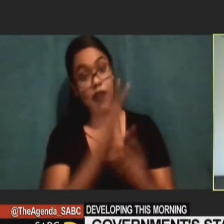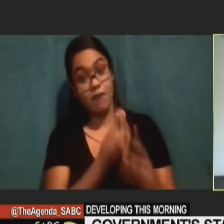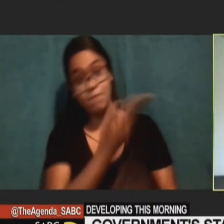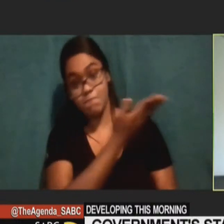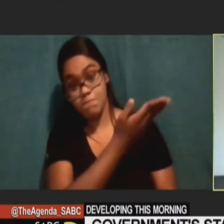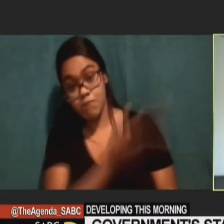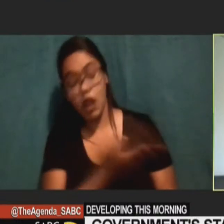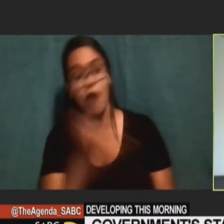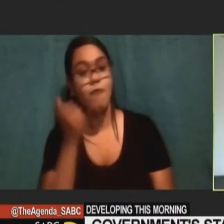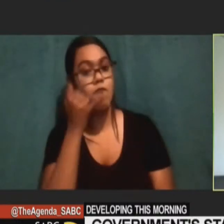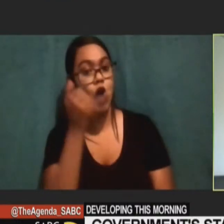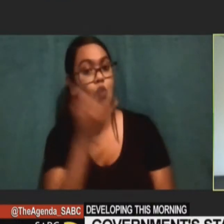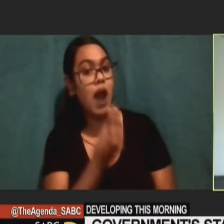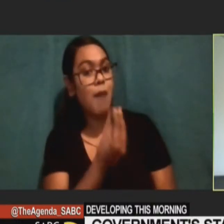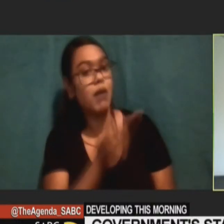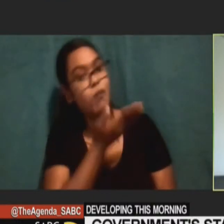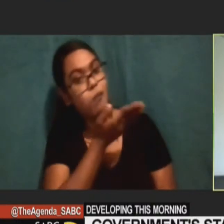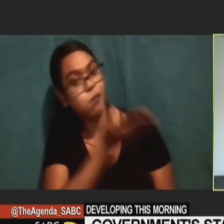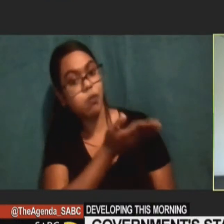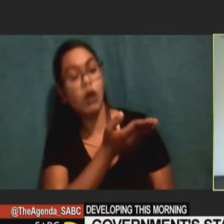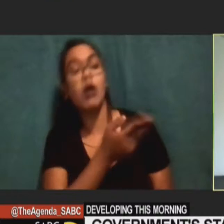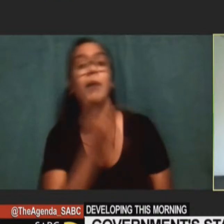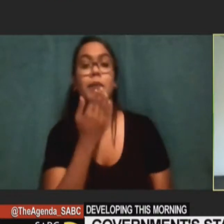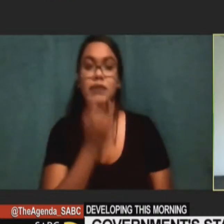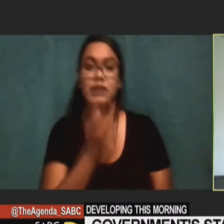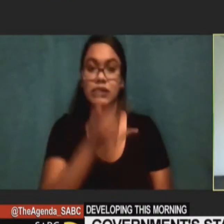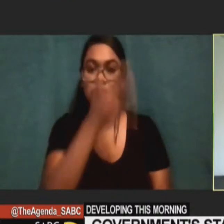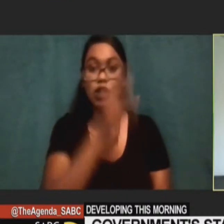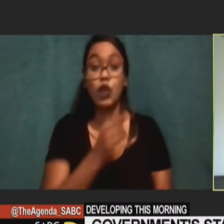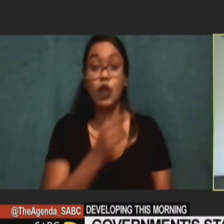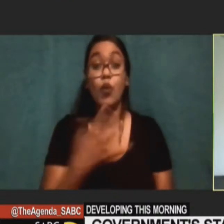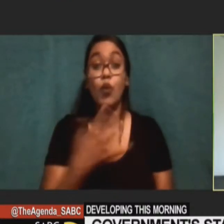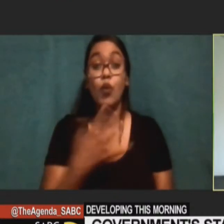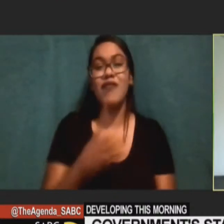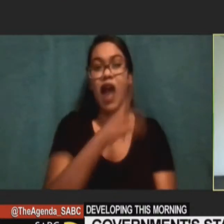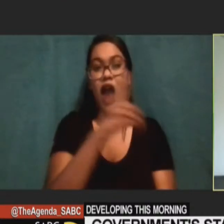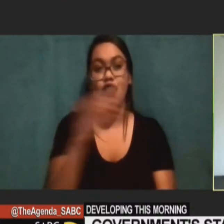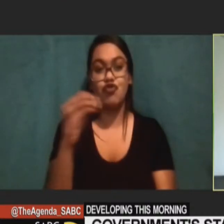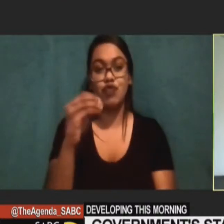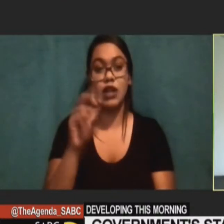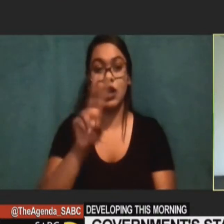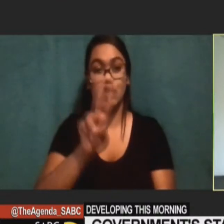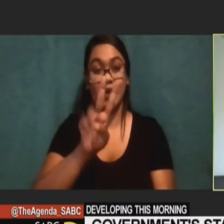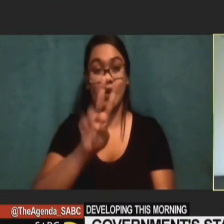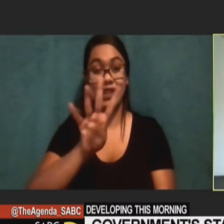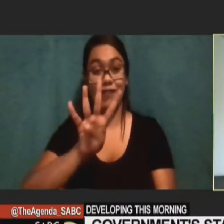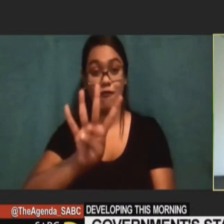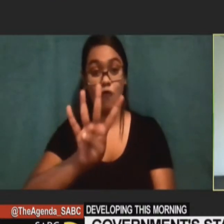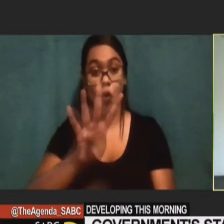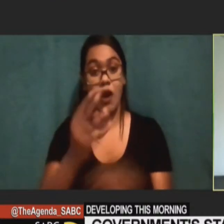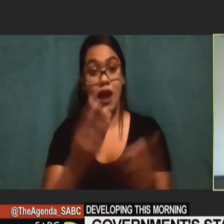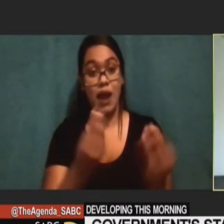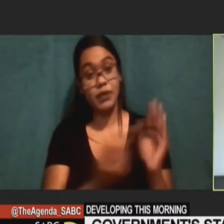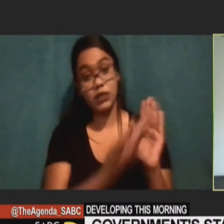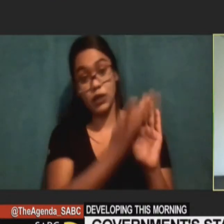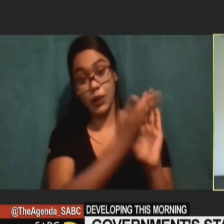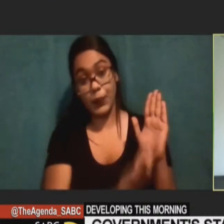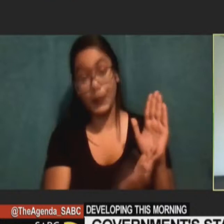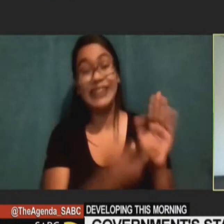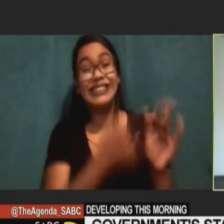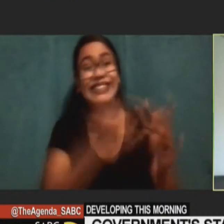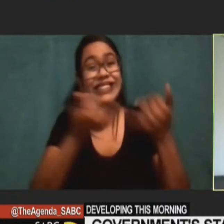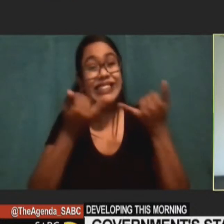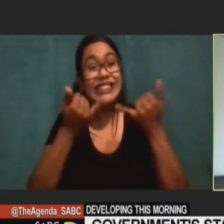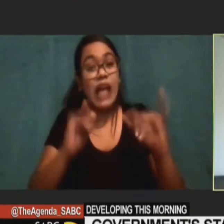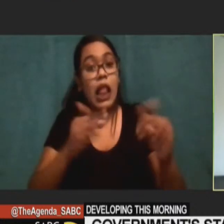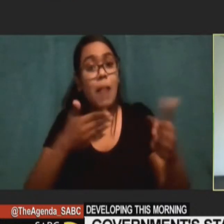globally of over 124 missions. The alternative, if you still are unable to access that, would